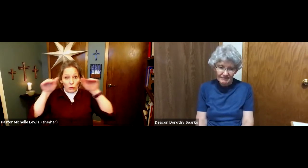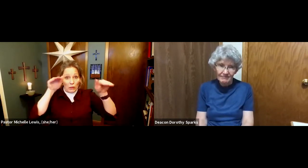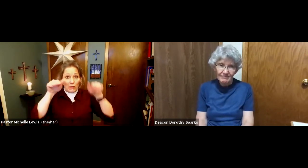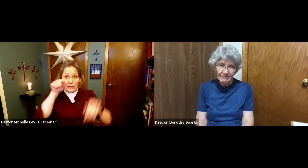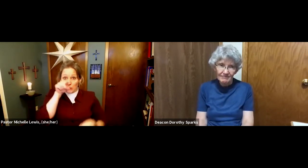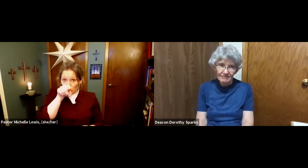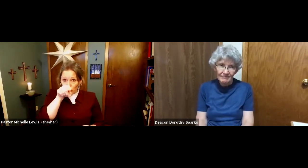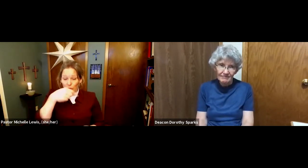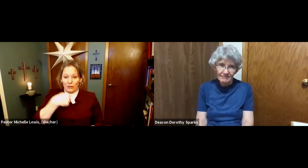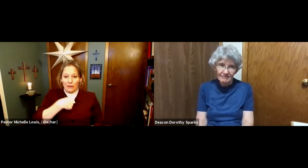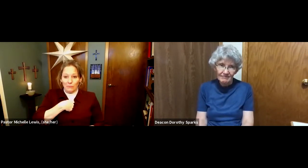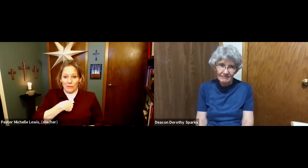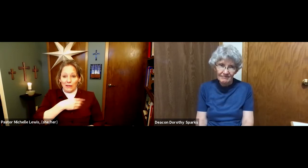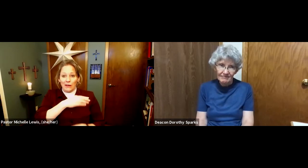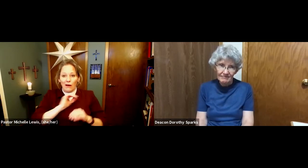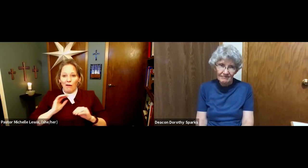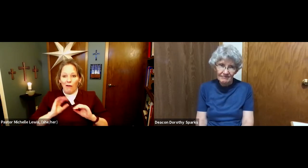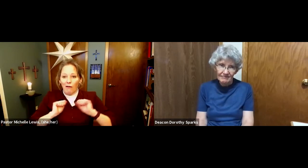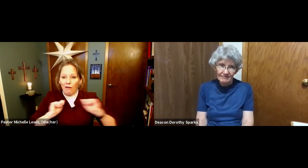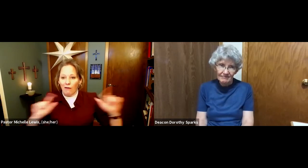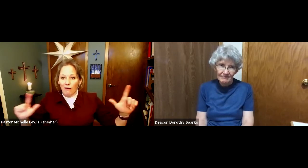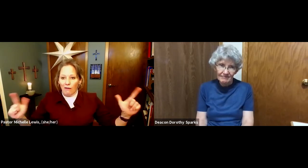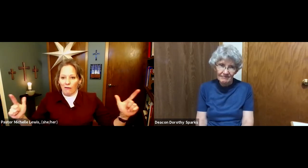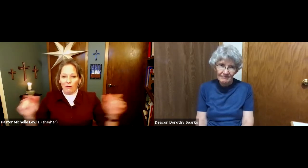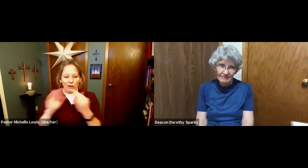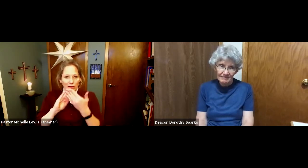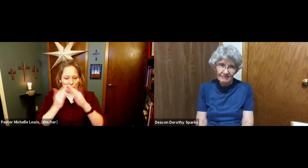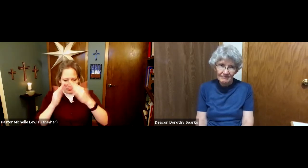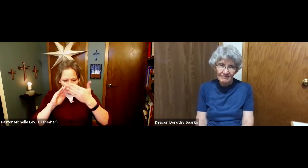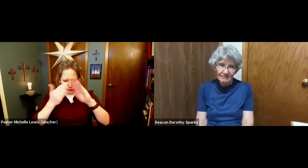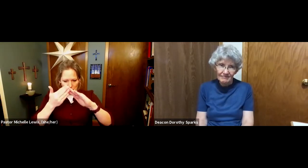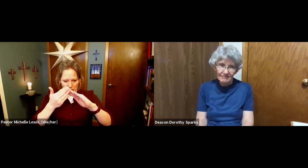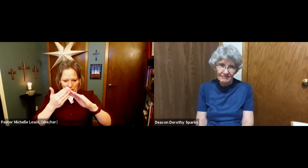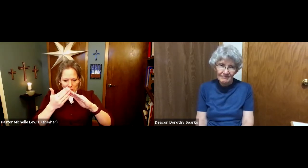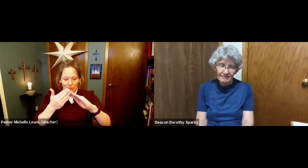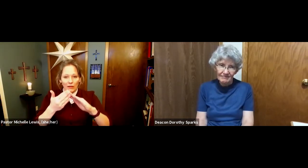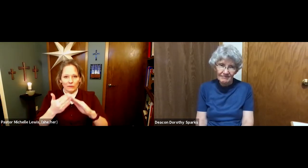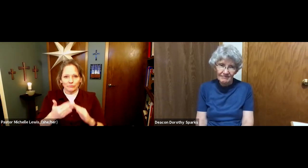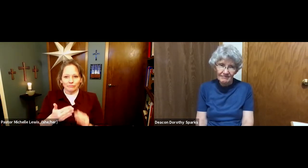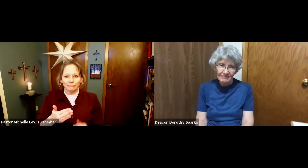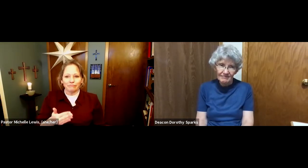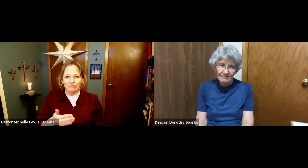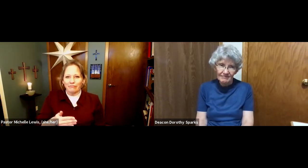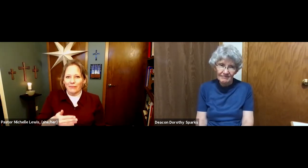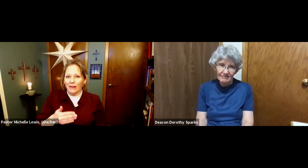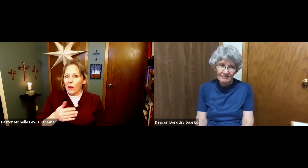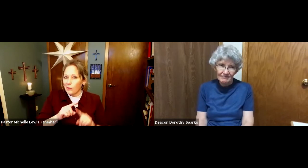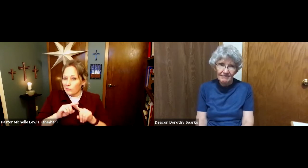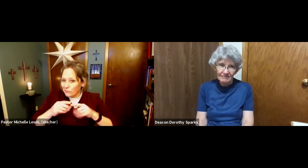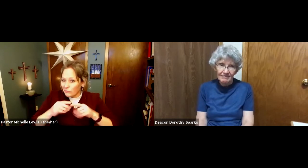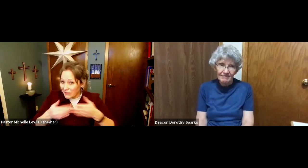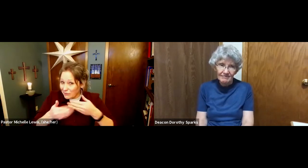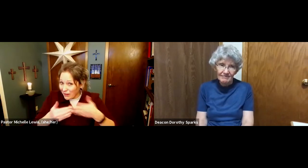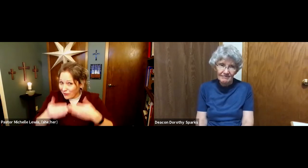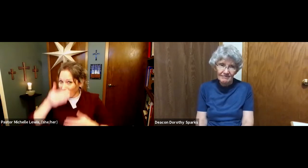Baptism in worship is a reminder, not only for you, but for the whole community. And